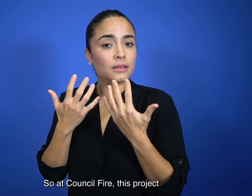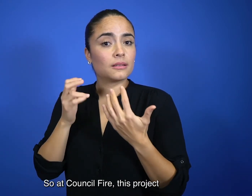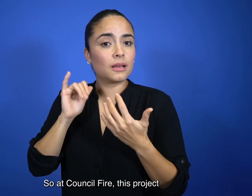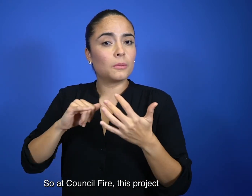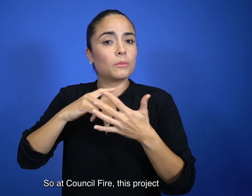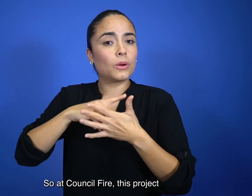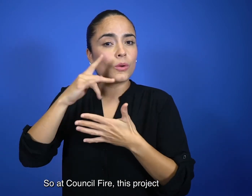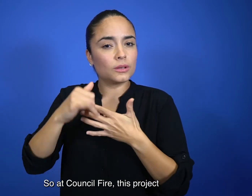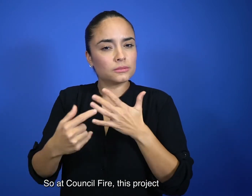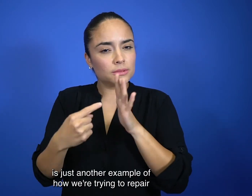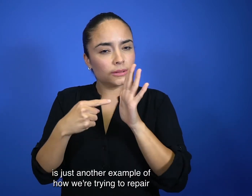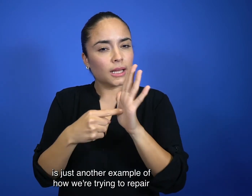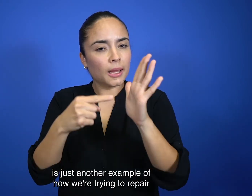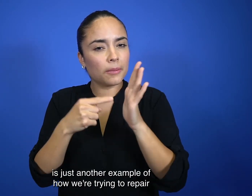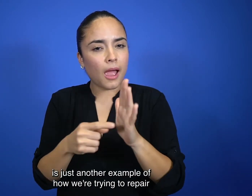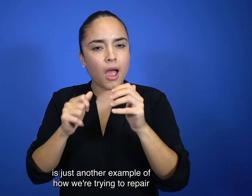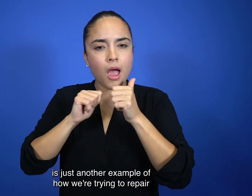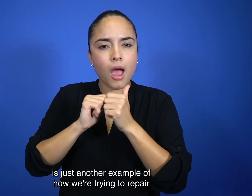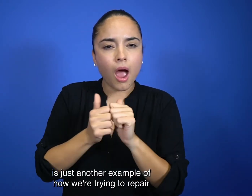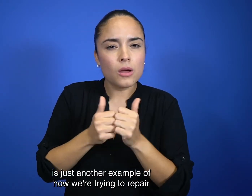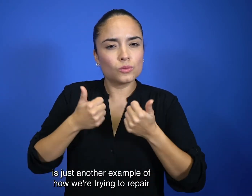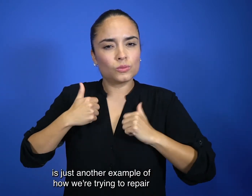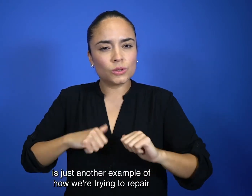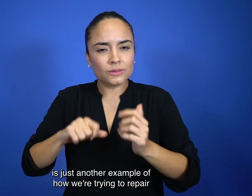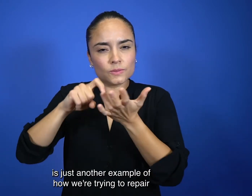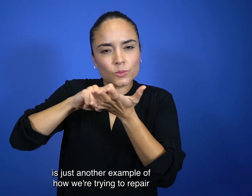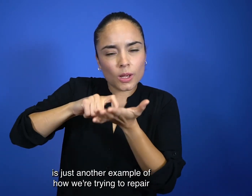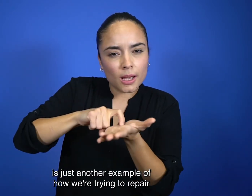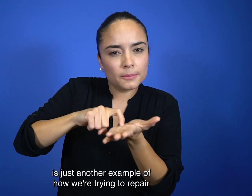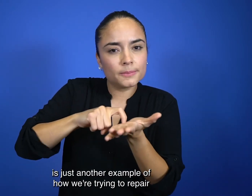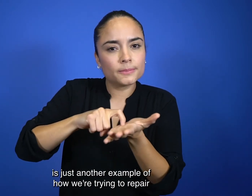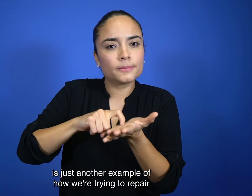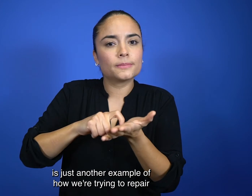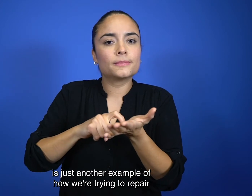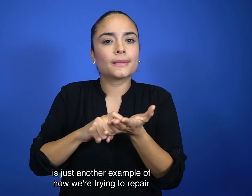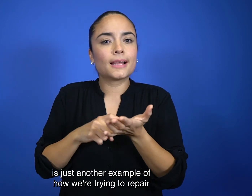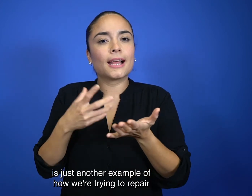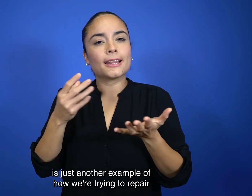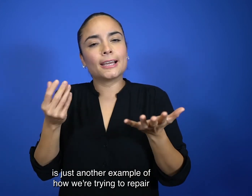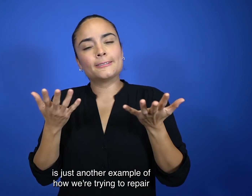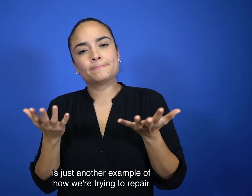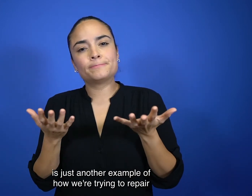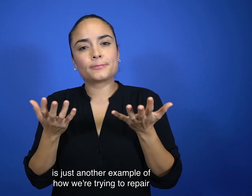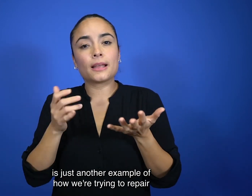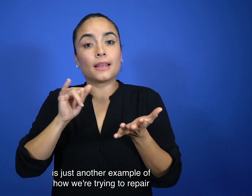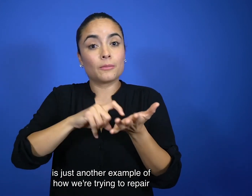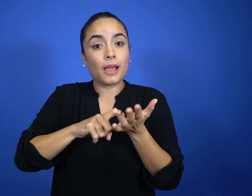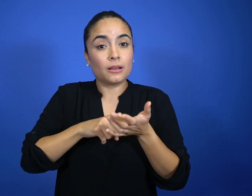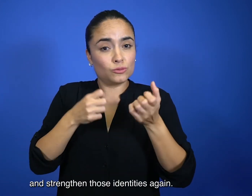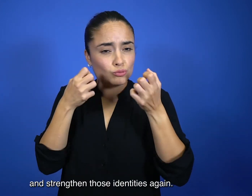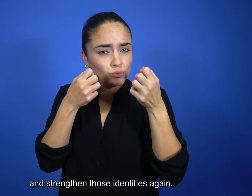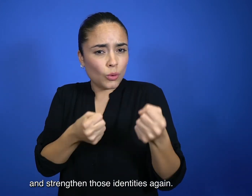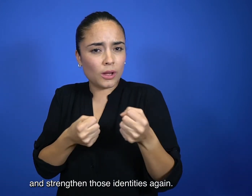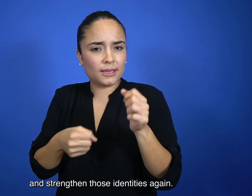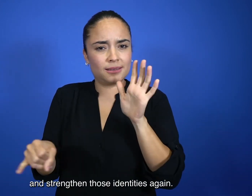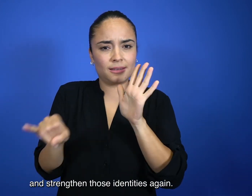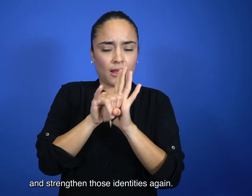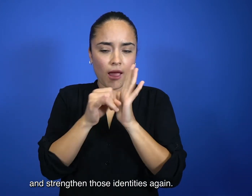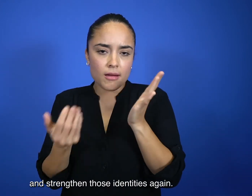this project is just another example of how we're trying to repair and